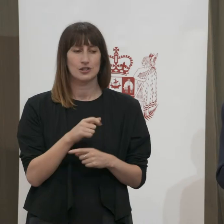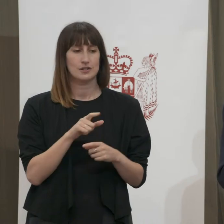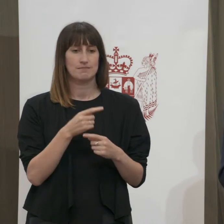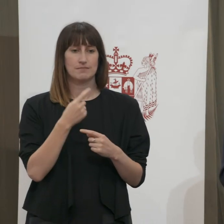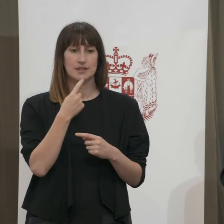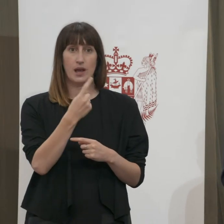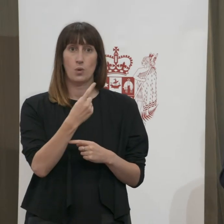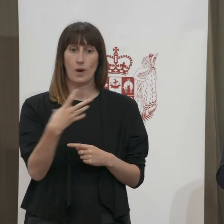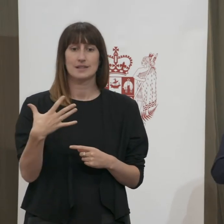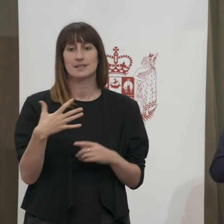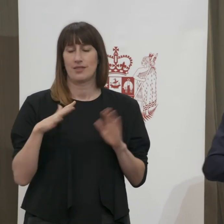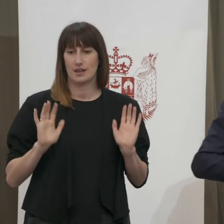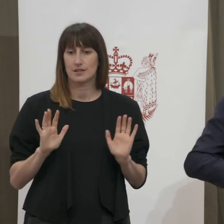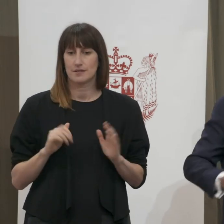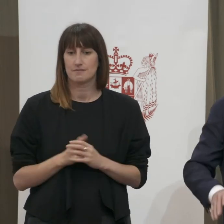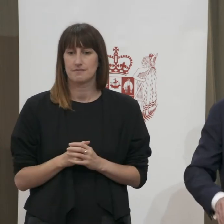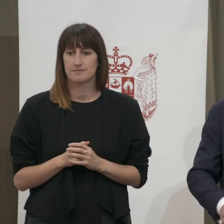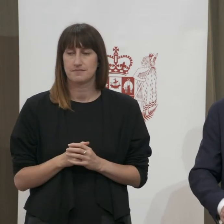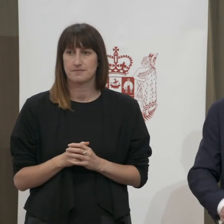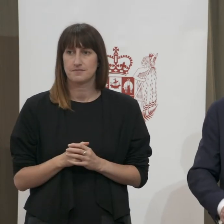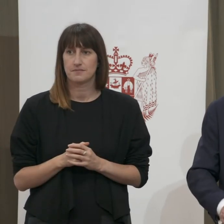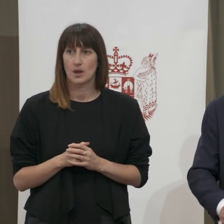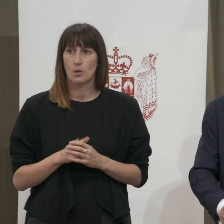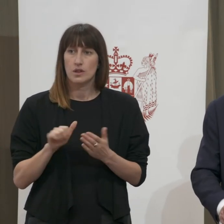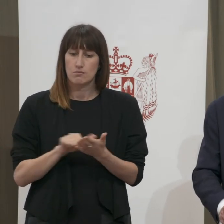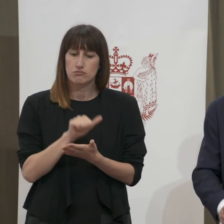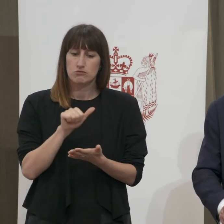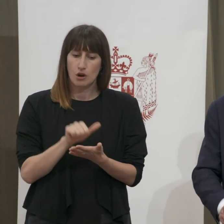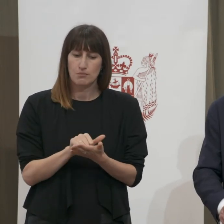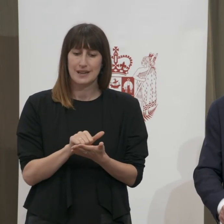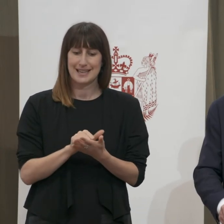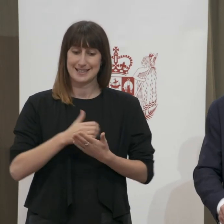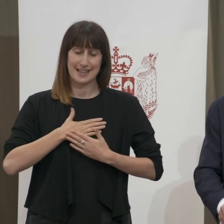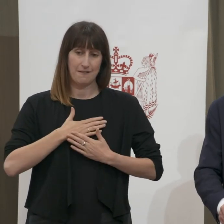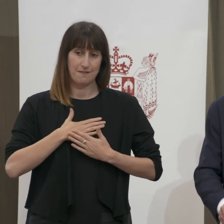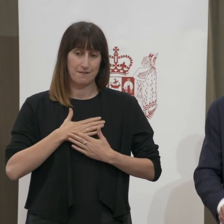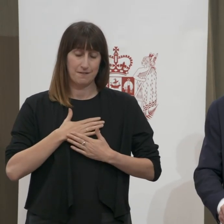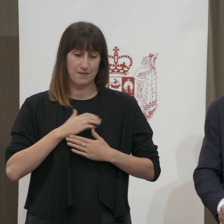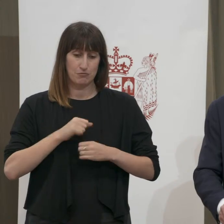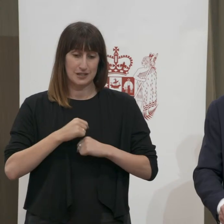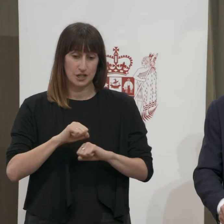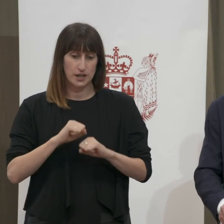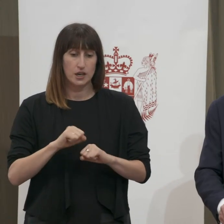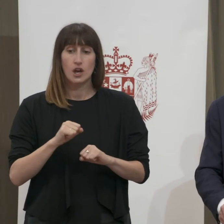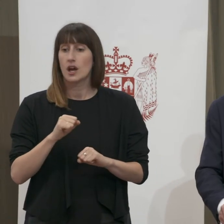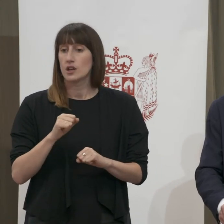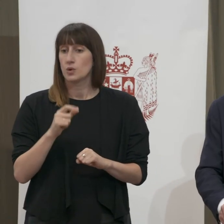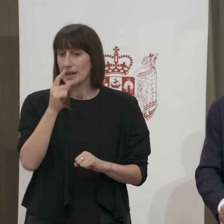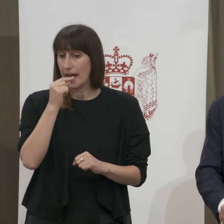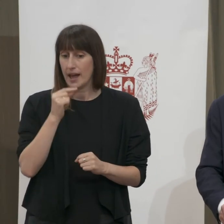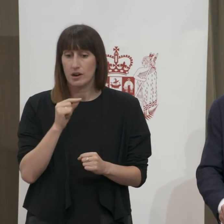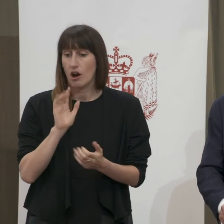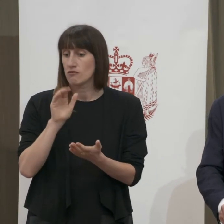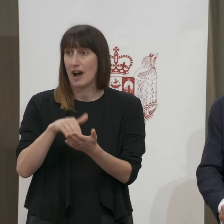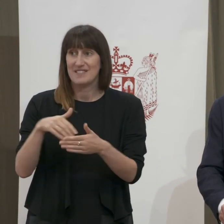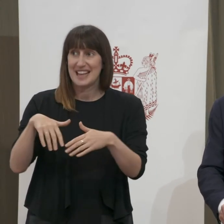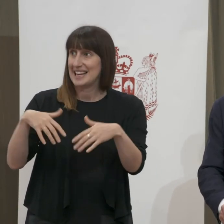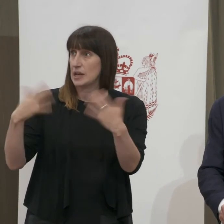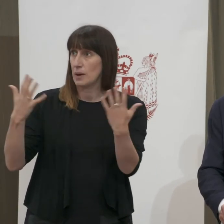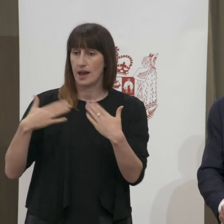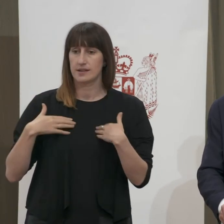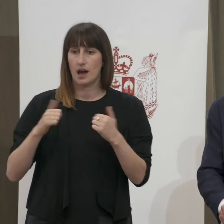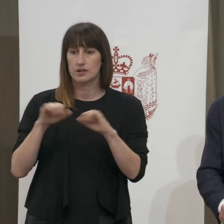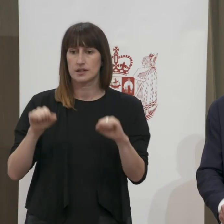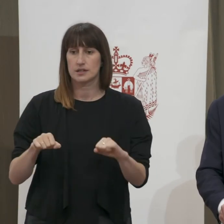health system. With appropriate safeguards in place, you should be able to turn up anywhere in the health system and know that the